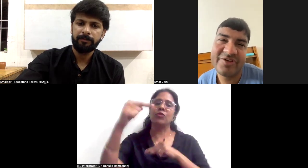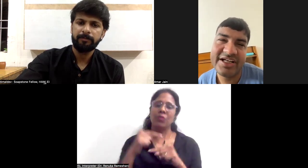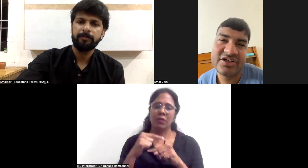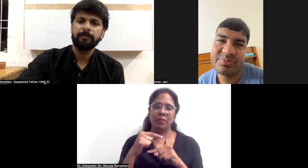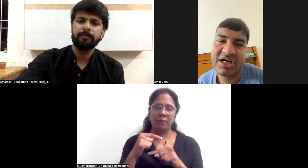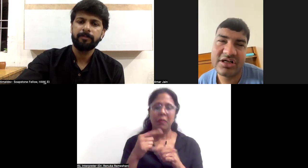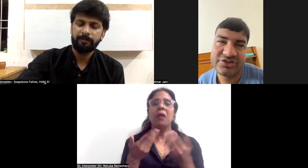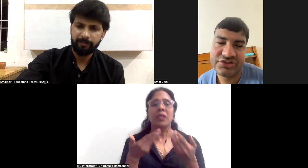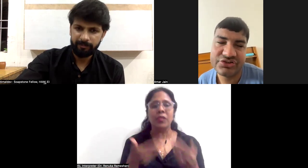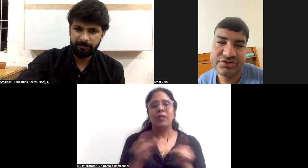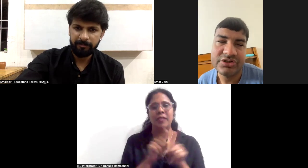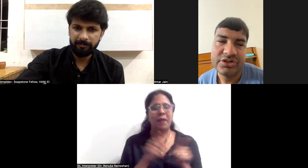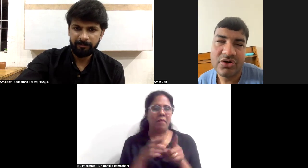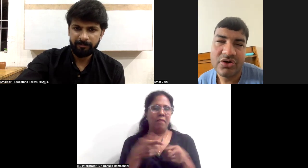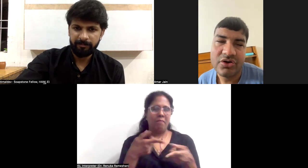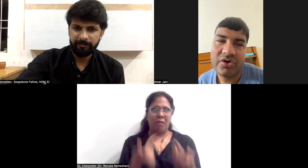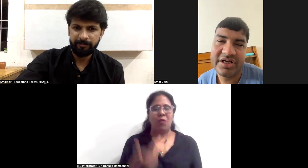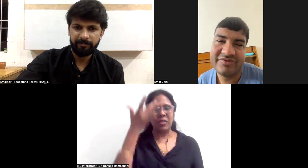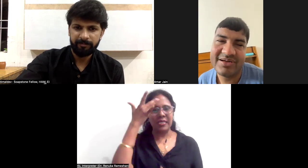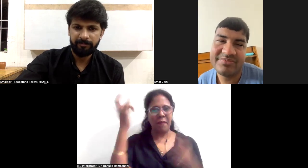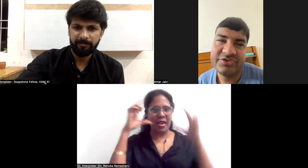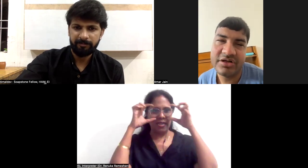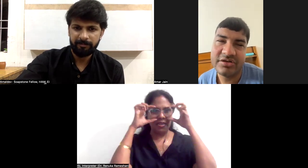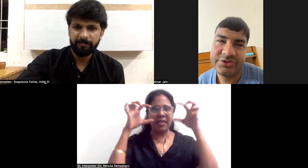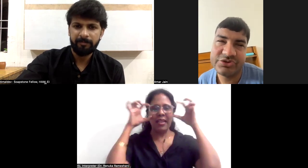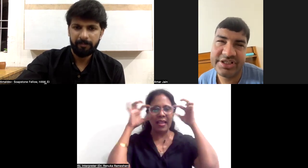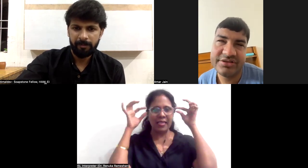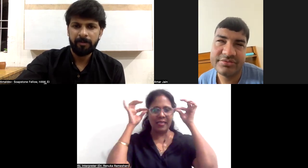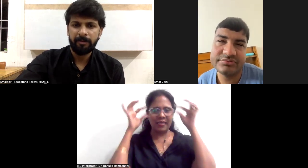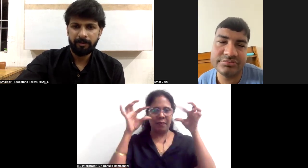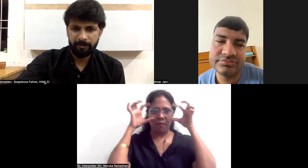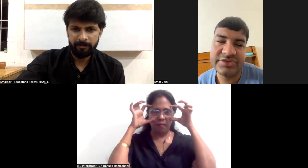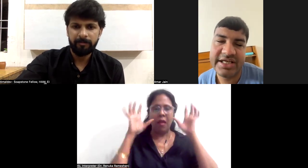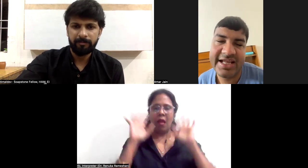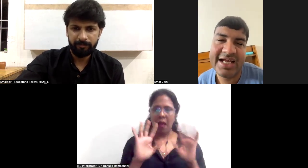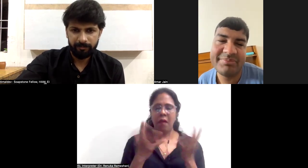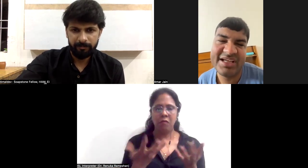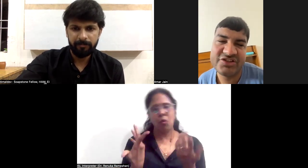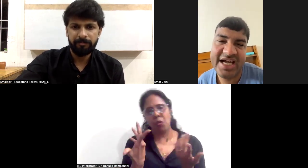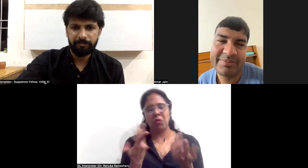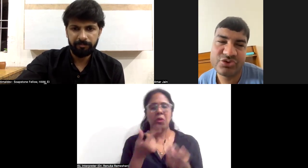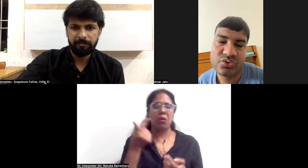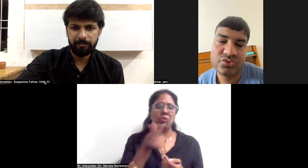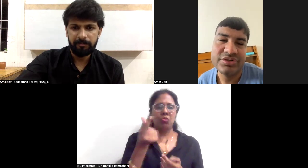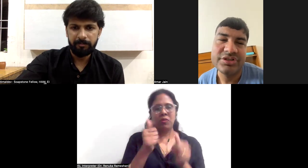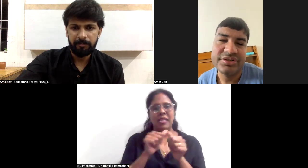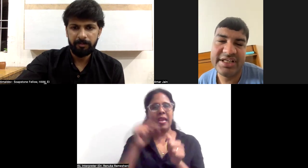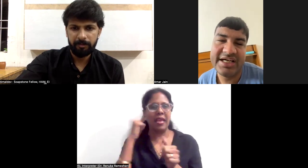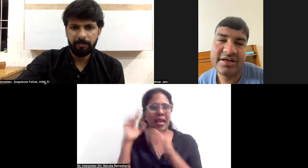if I'm wearing a smart glasses or if I'm using AI based apps